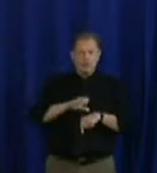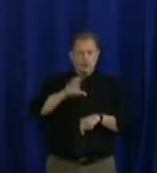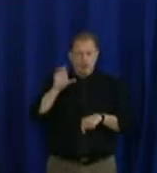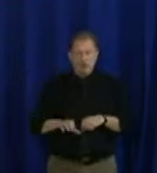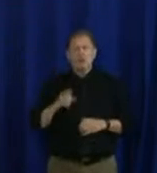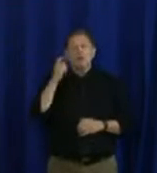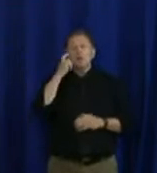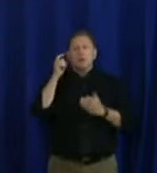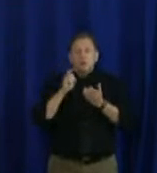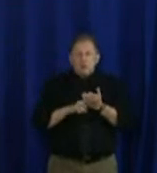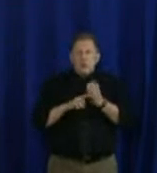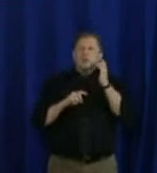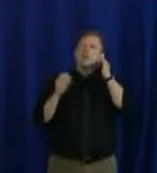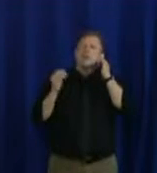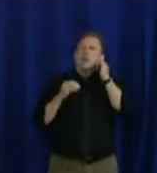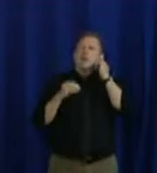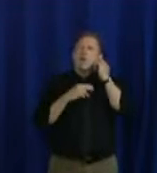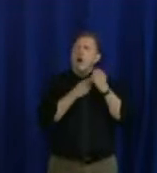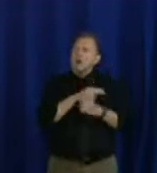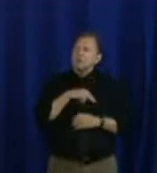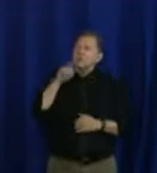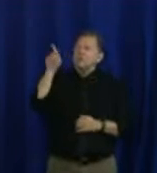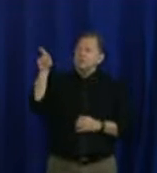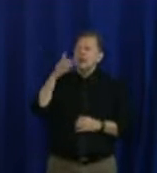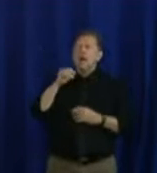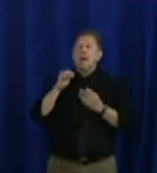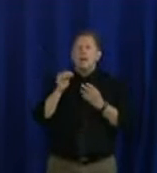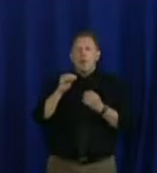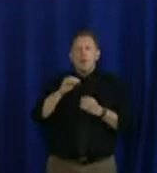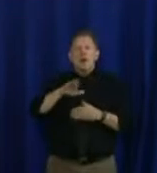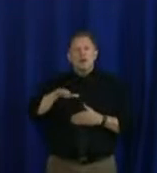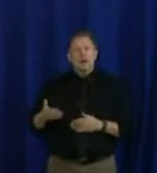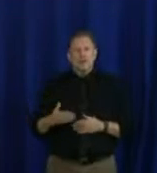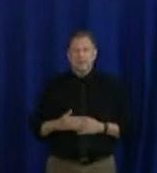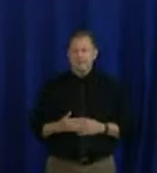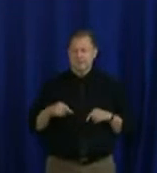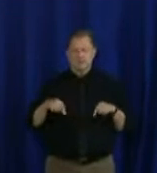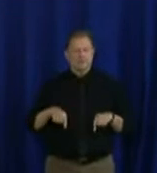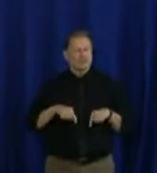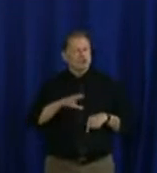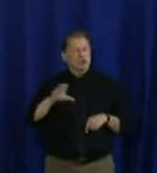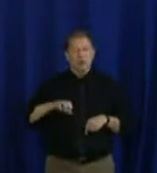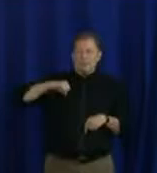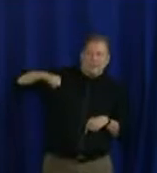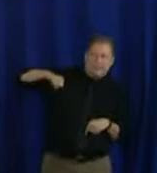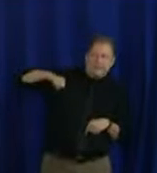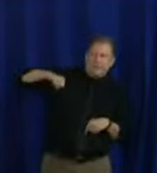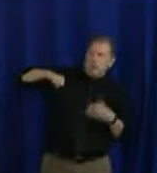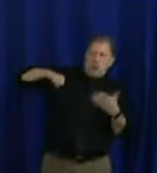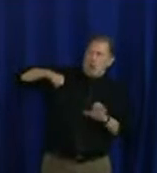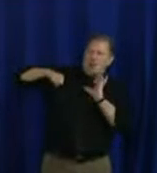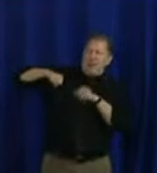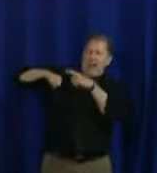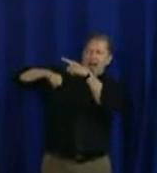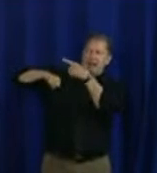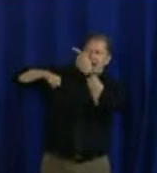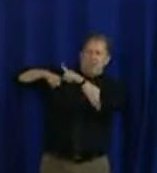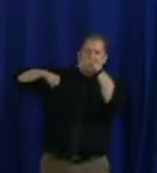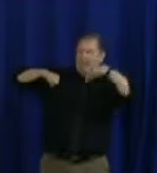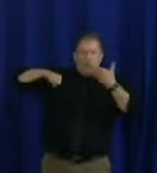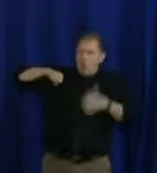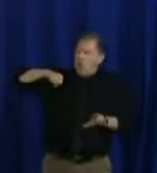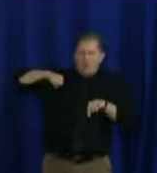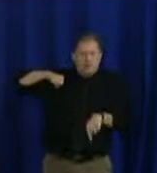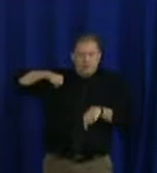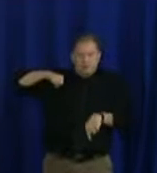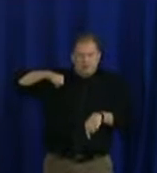those increases in hospitalizations and in deaths. We do not want that here in Chicago. We do not need